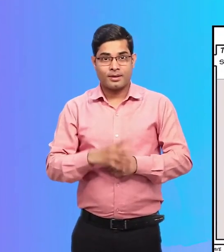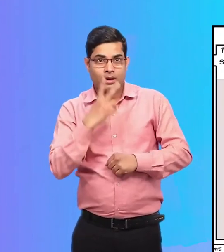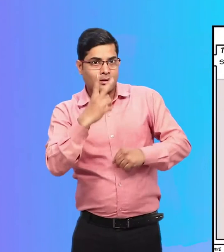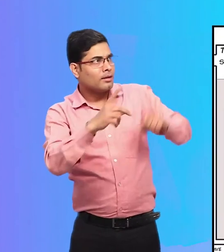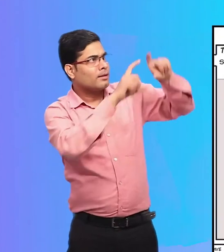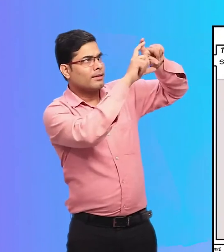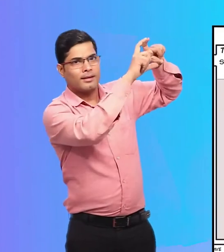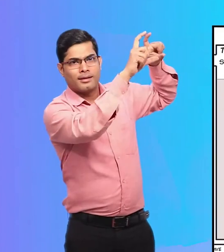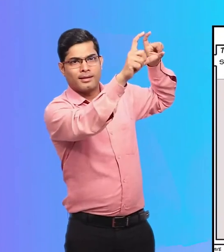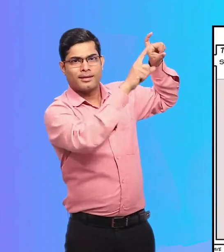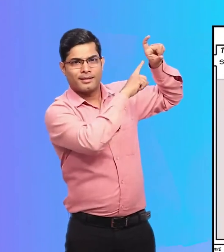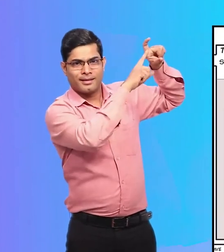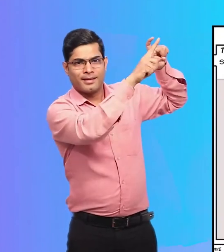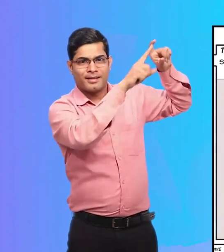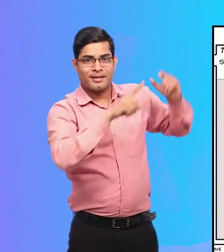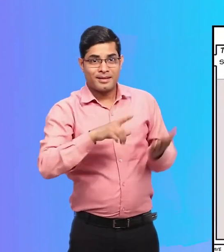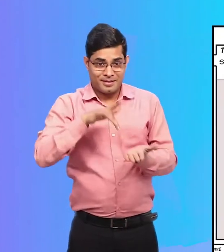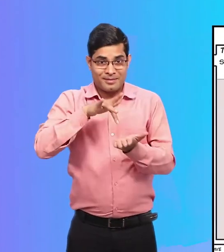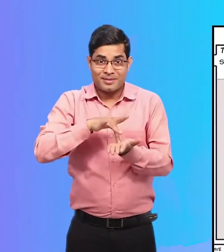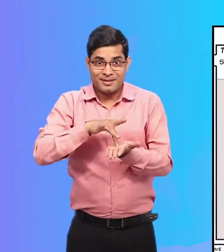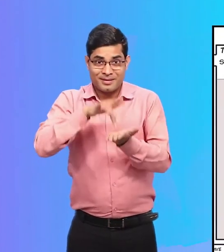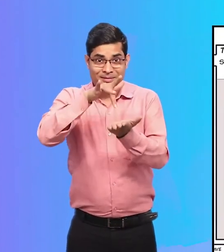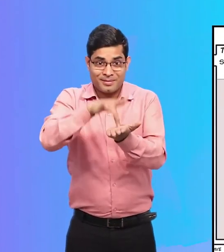this map with blinking lights